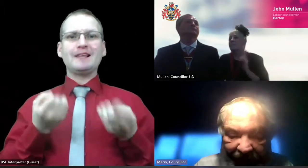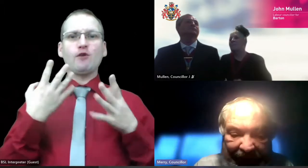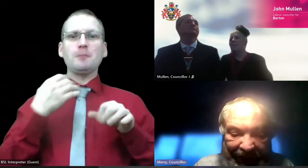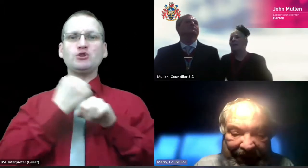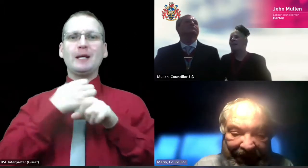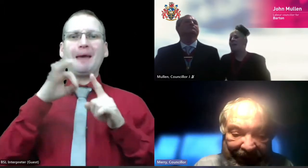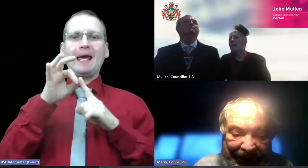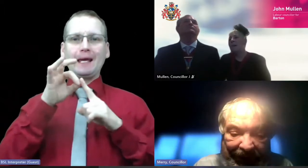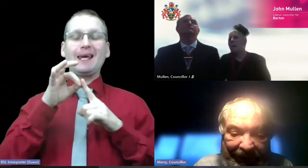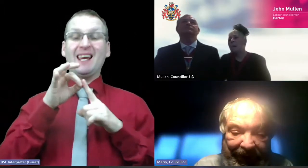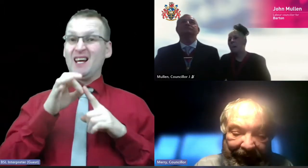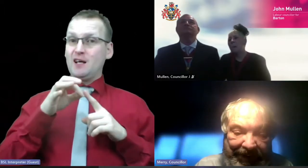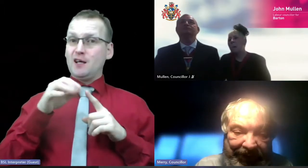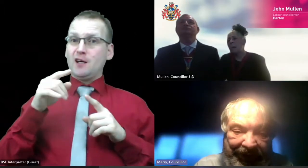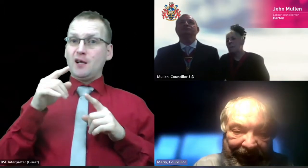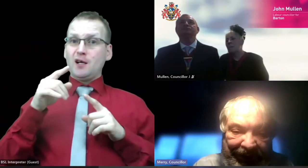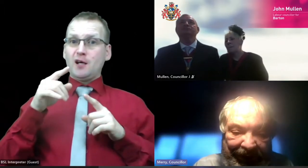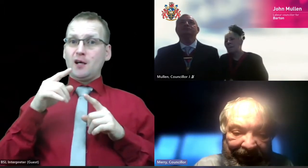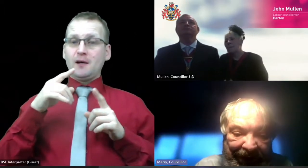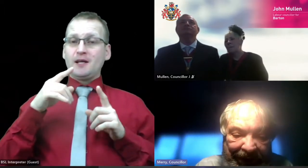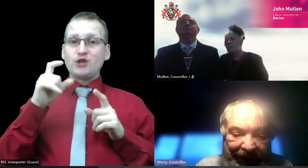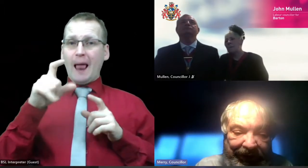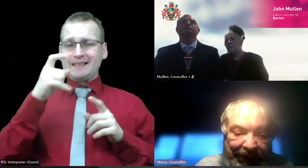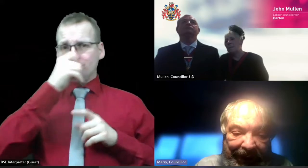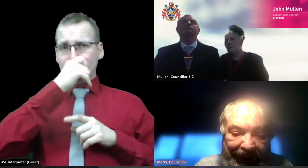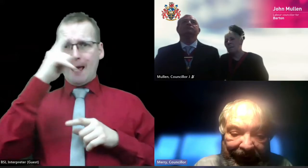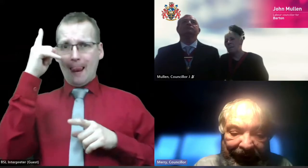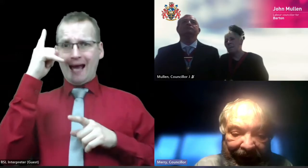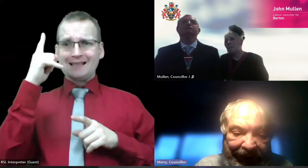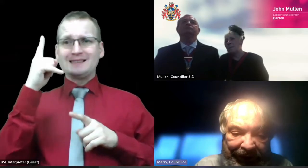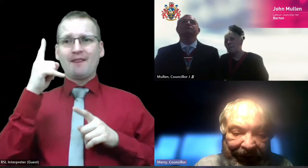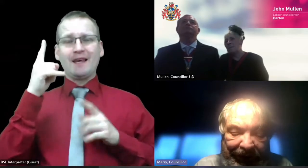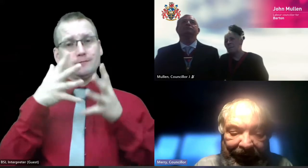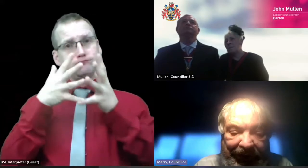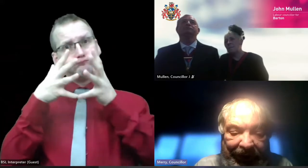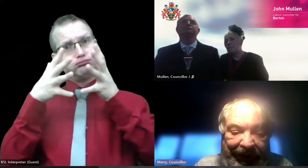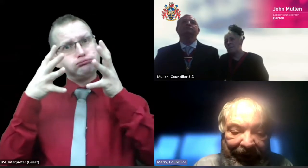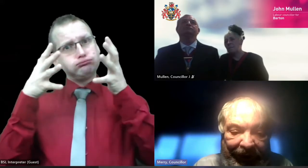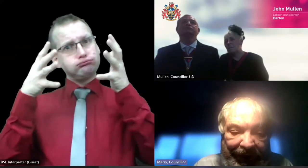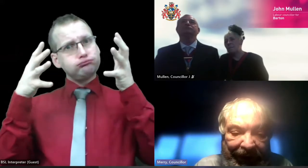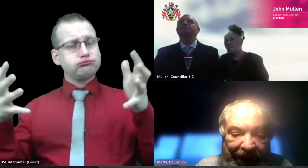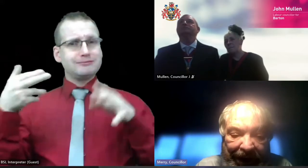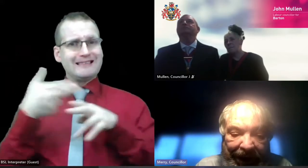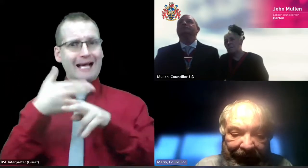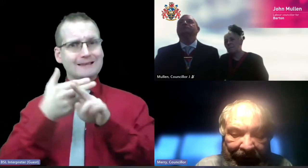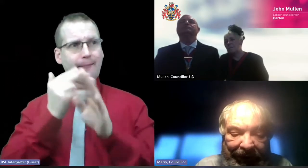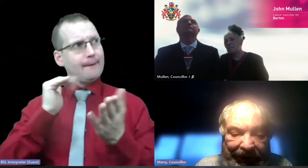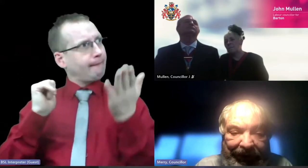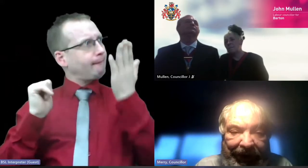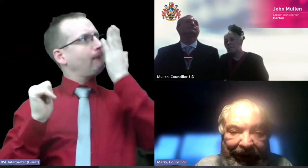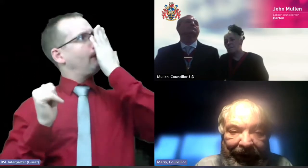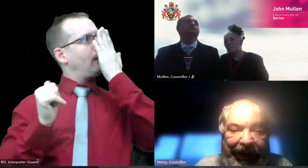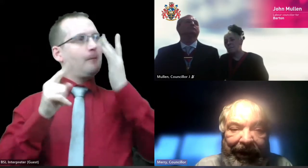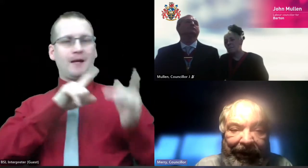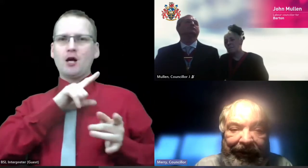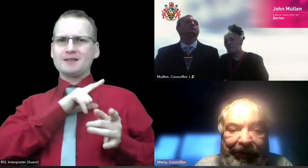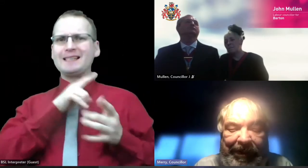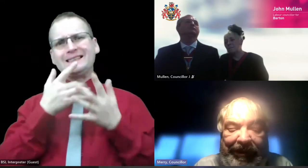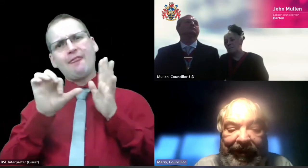don't think he necessarily appreciated the tremendous task that he was taking on. I think that he's had